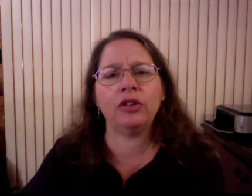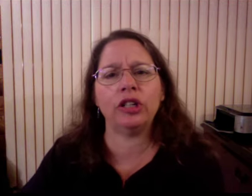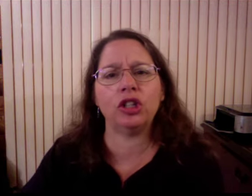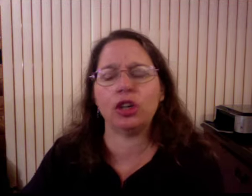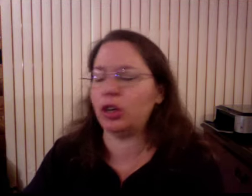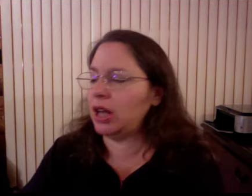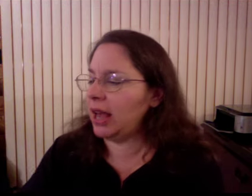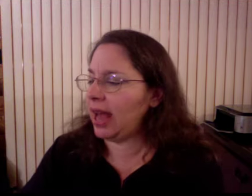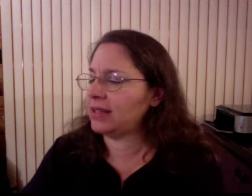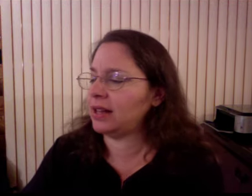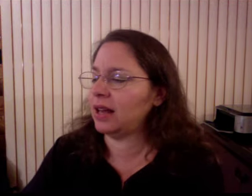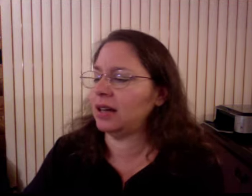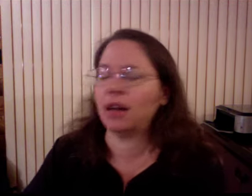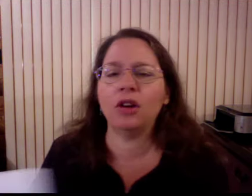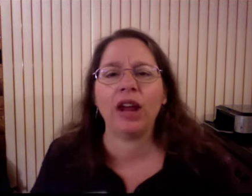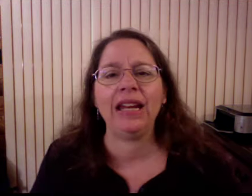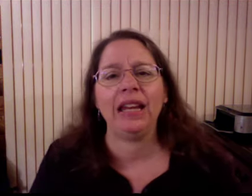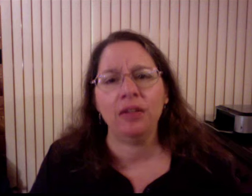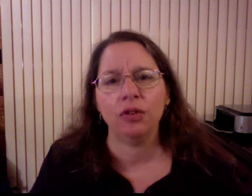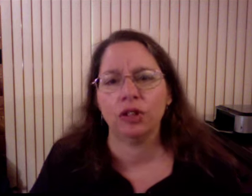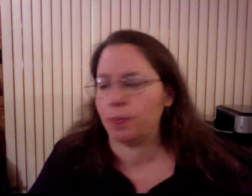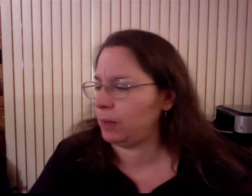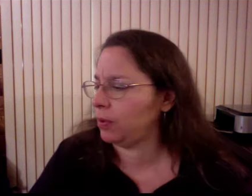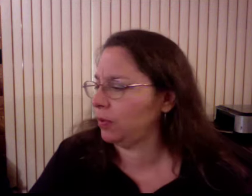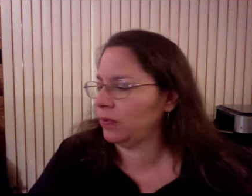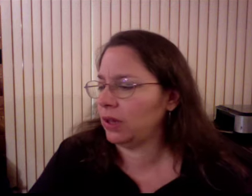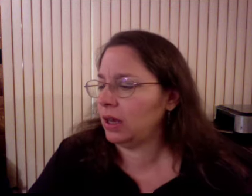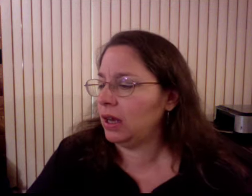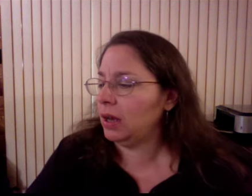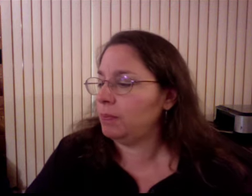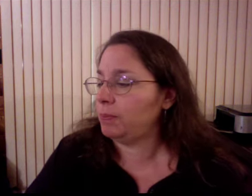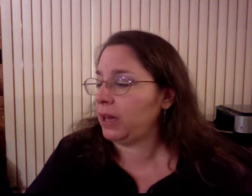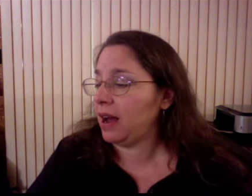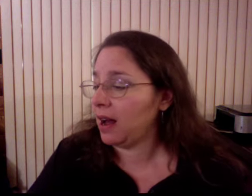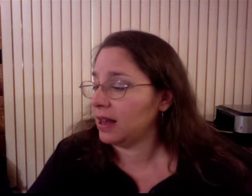wrote that Western literature has done a great evil to people because